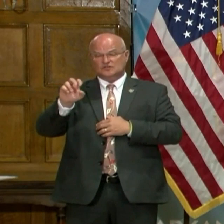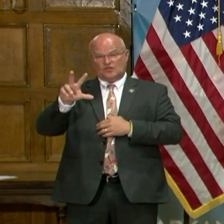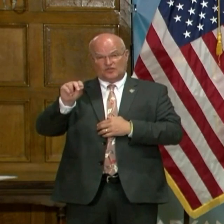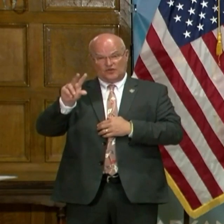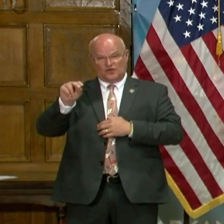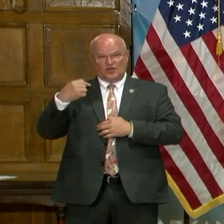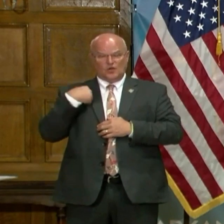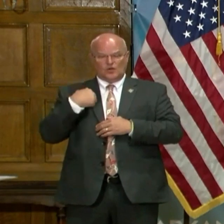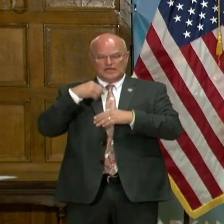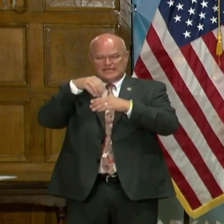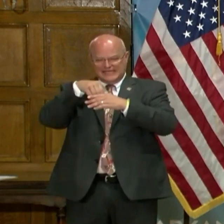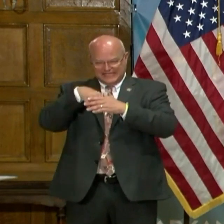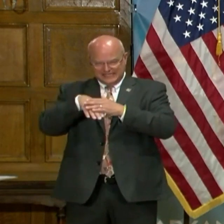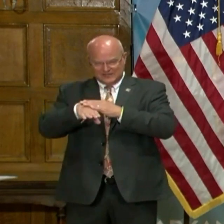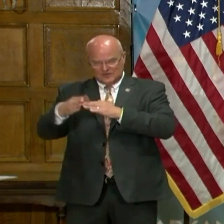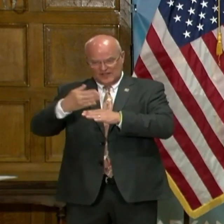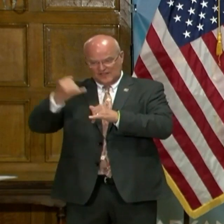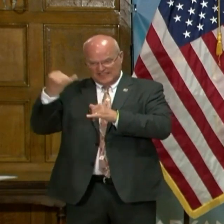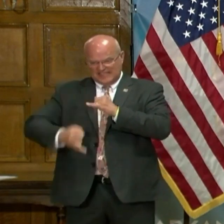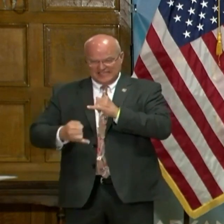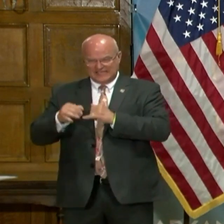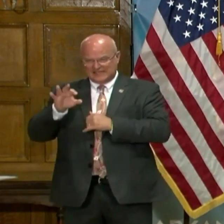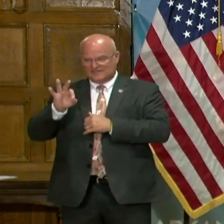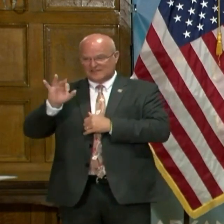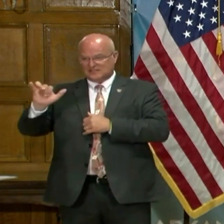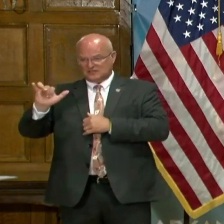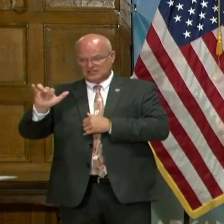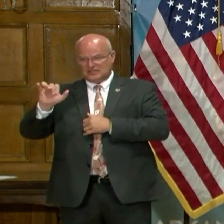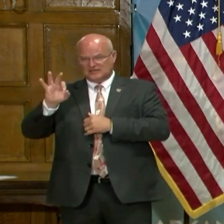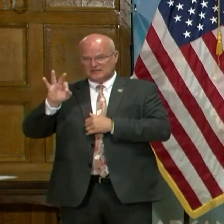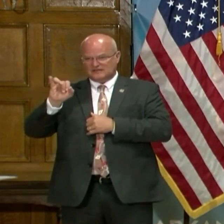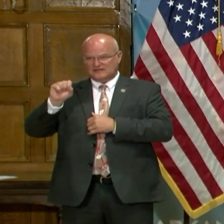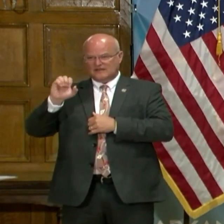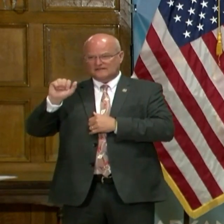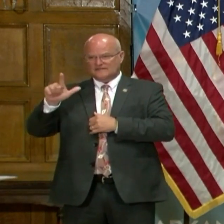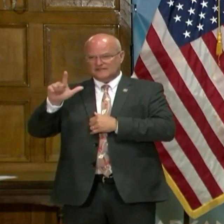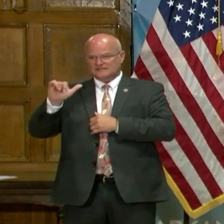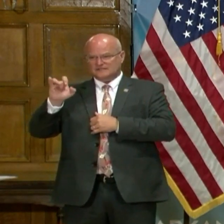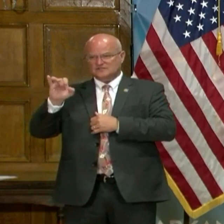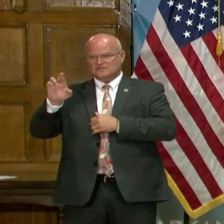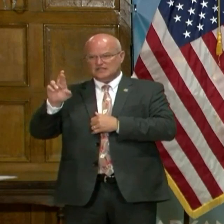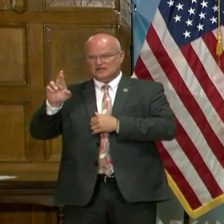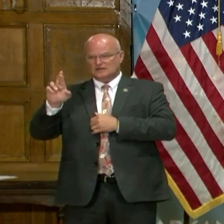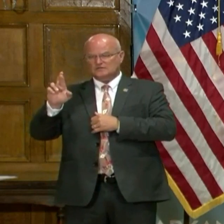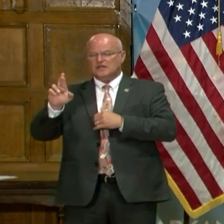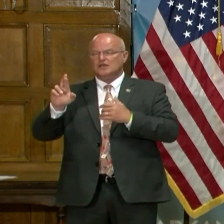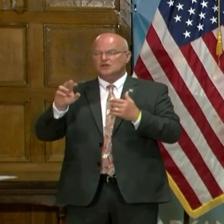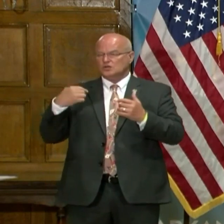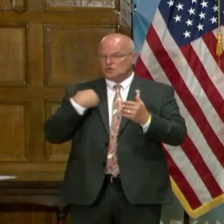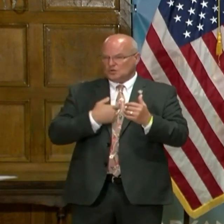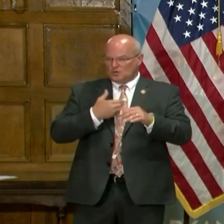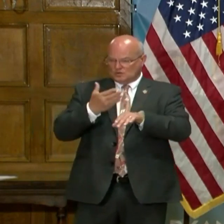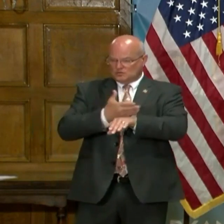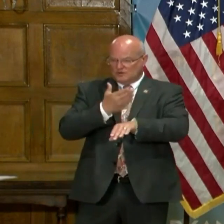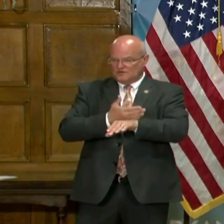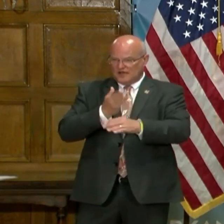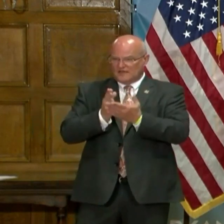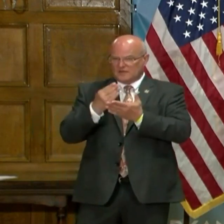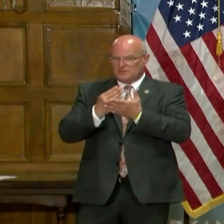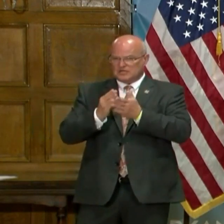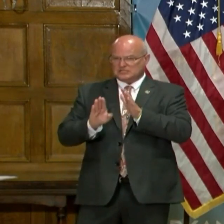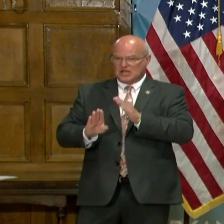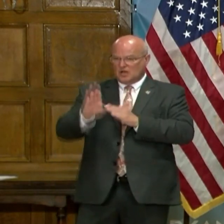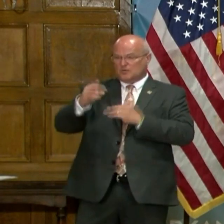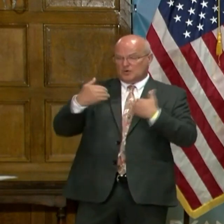So as we enter the end of the fiscal year, we have to decide whether we want to revise the budget any